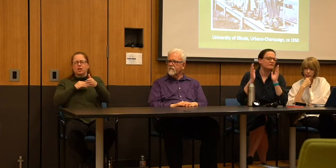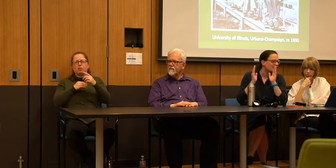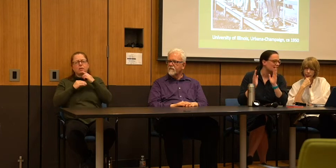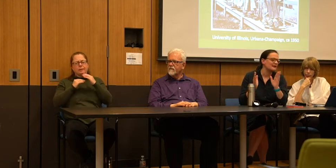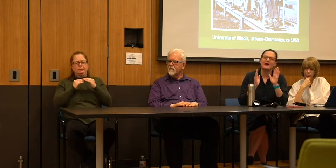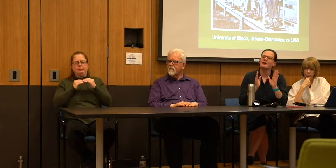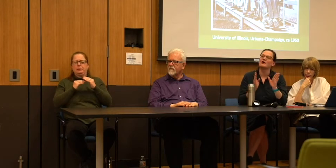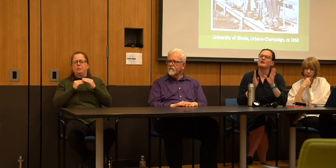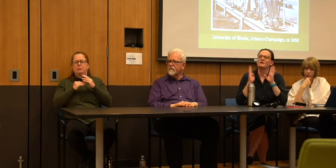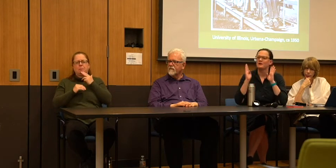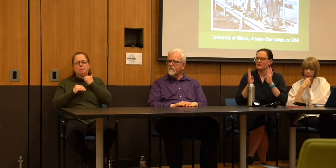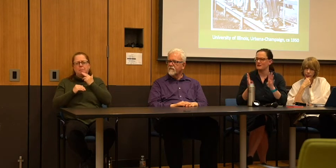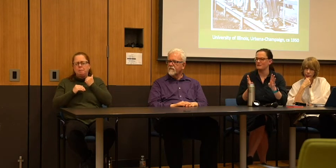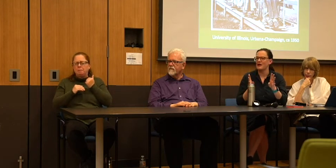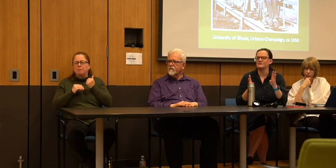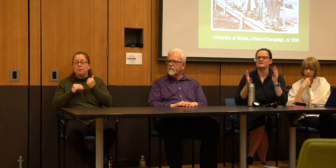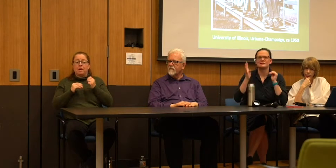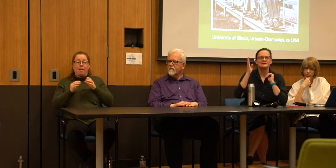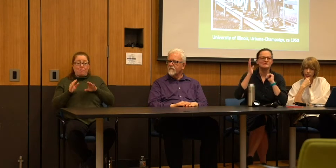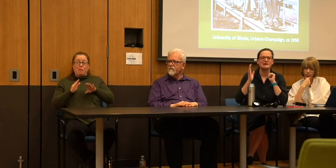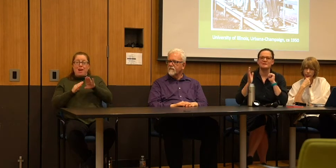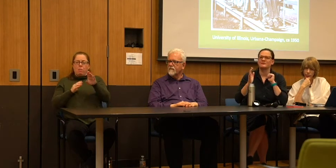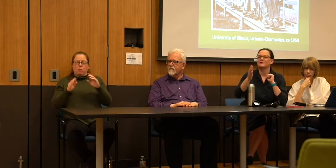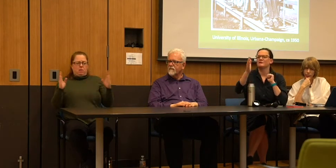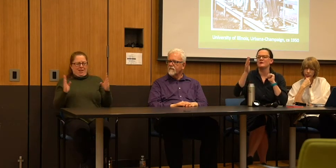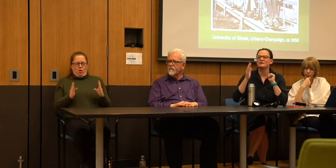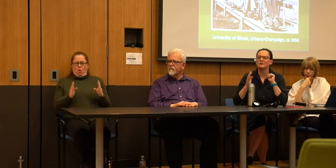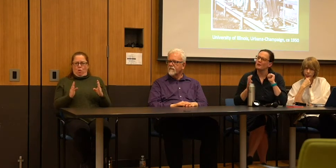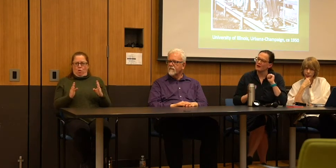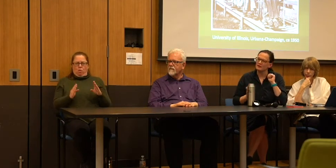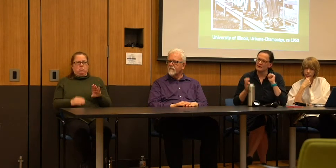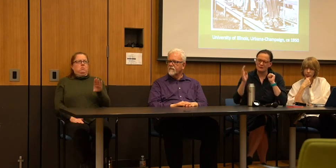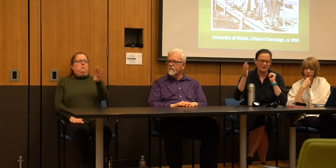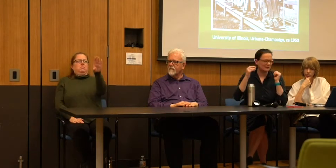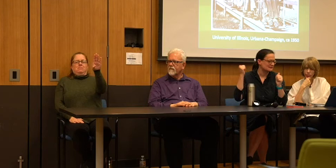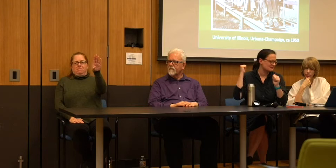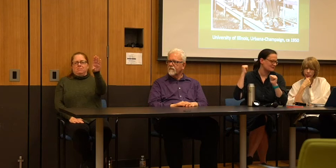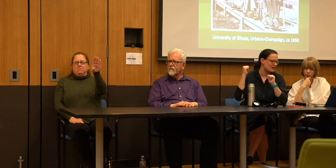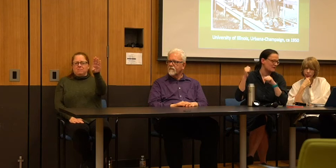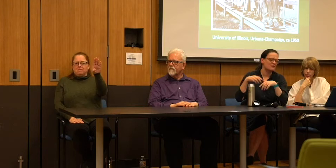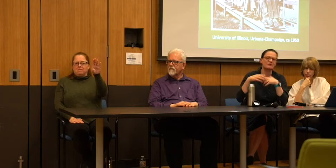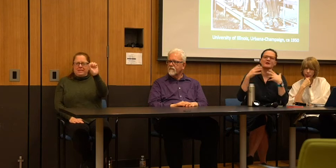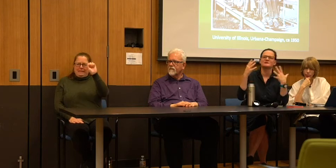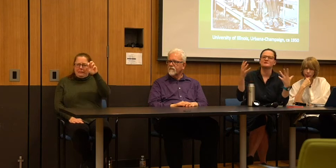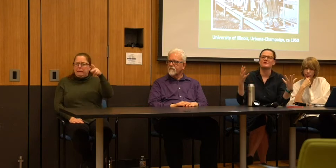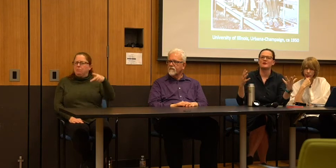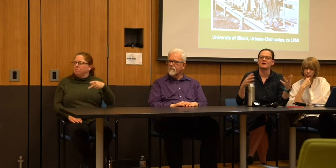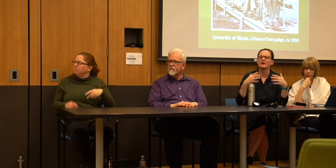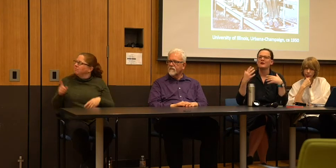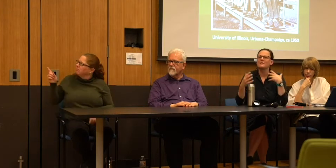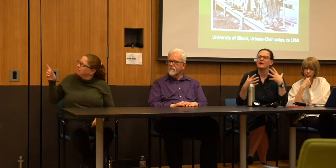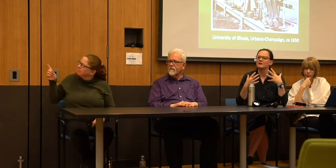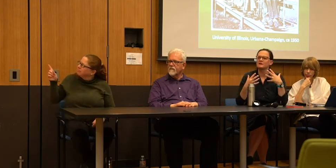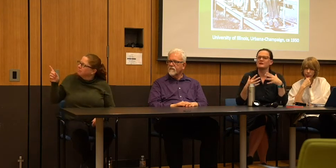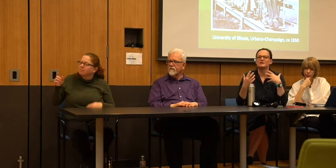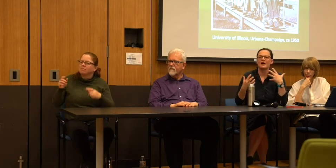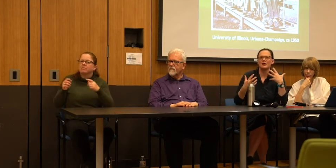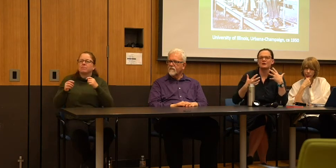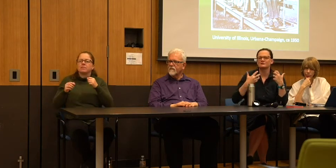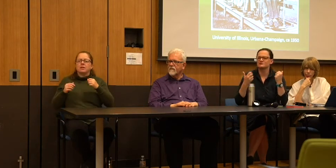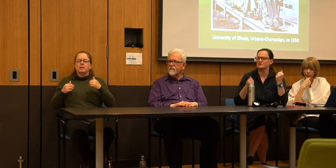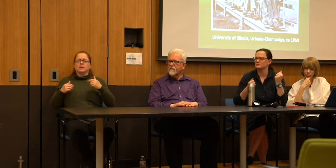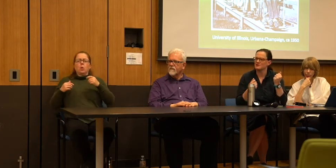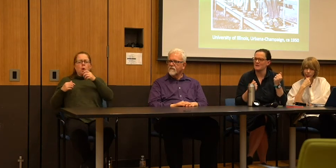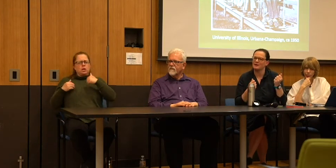right? Really narrow ramps, steep, right? With one, like in this photograph shows four men on the, you know,